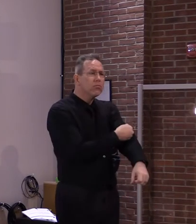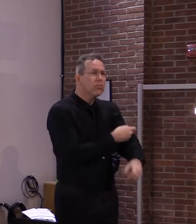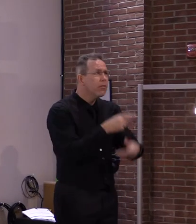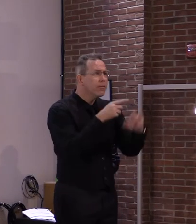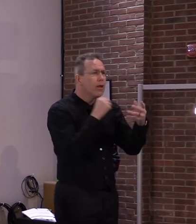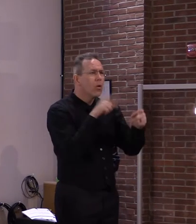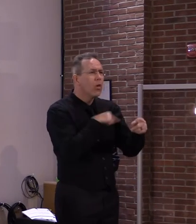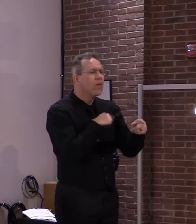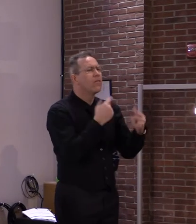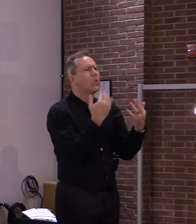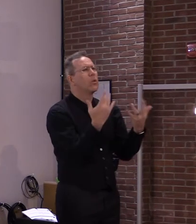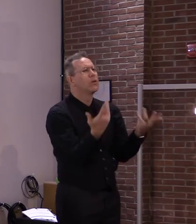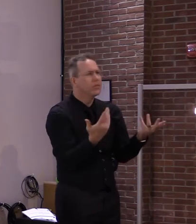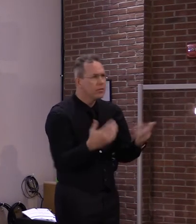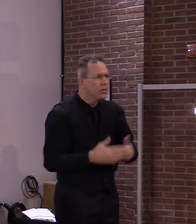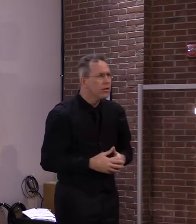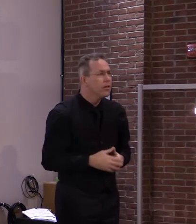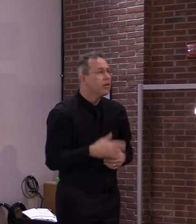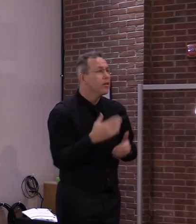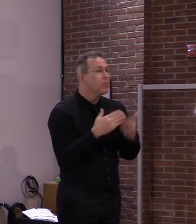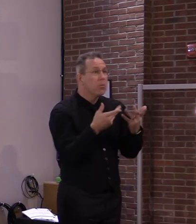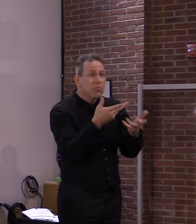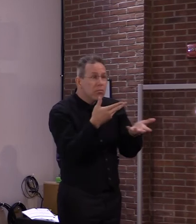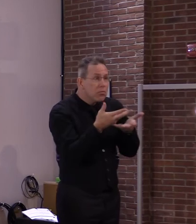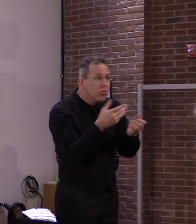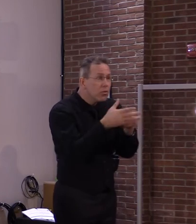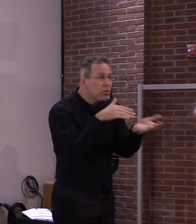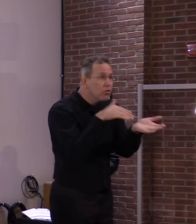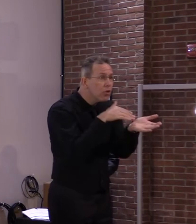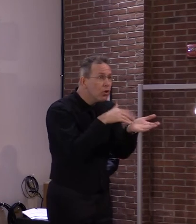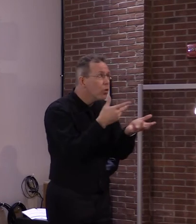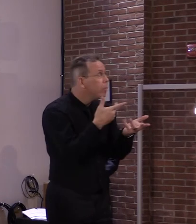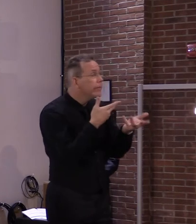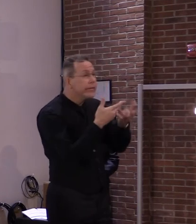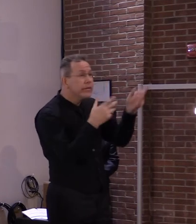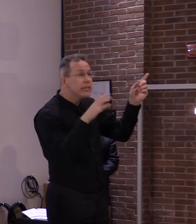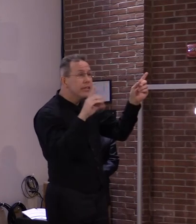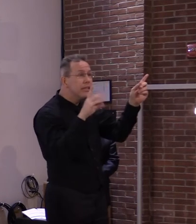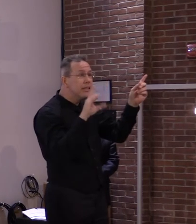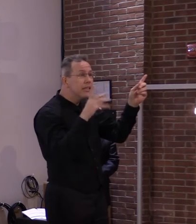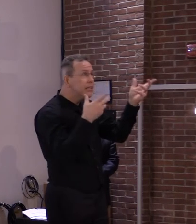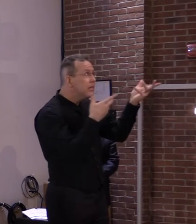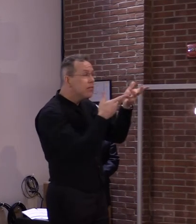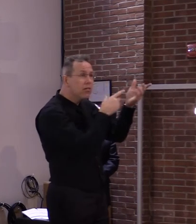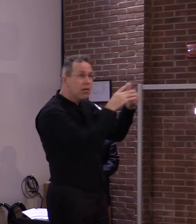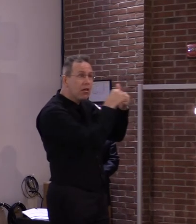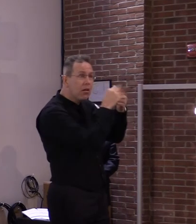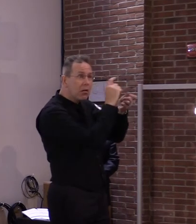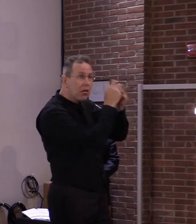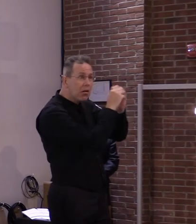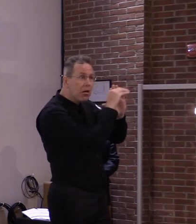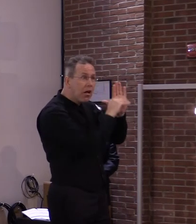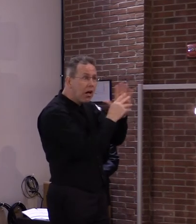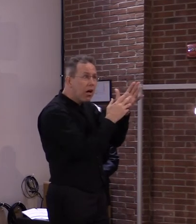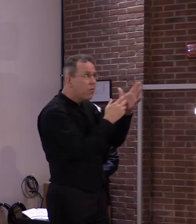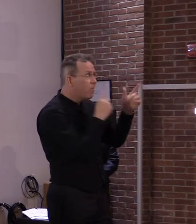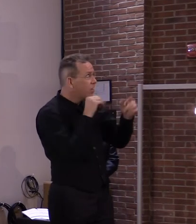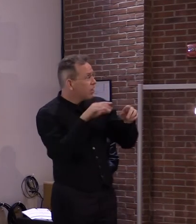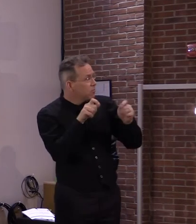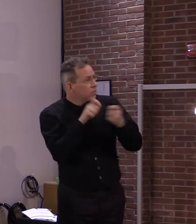and working with the cdc with as well and our own implementation advisory group we haven't yet come out